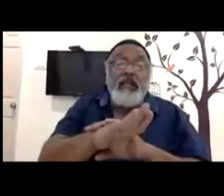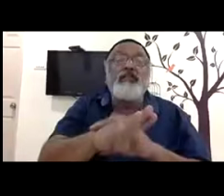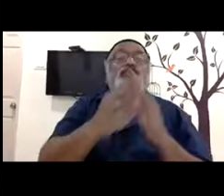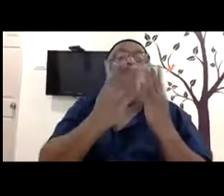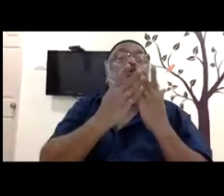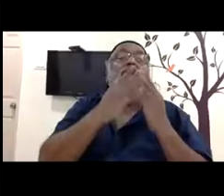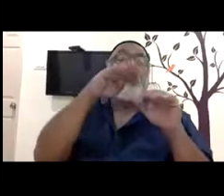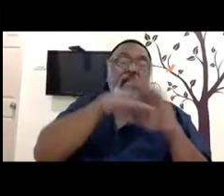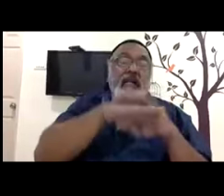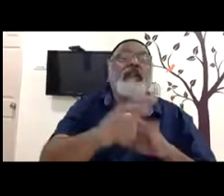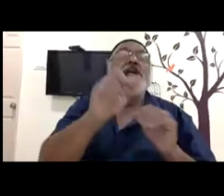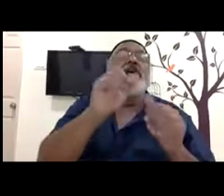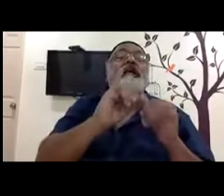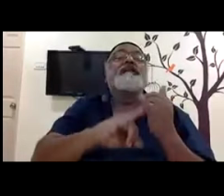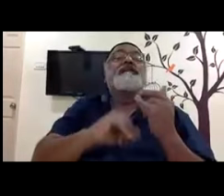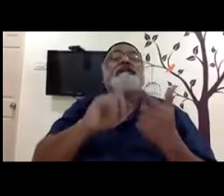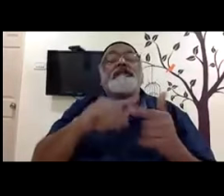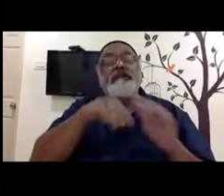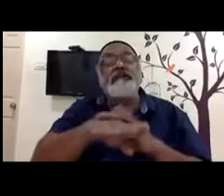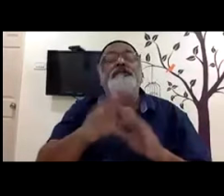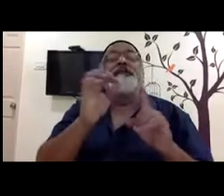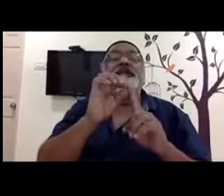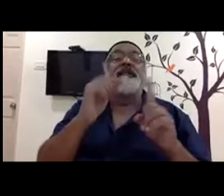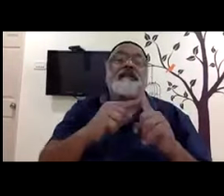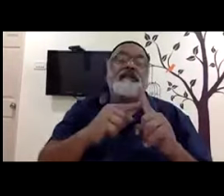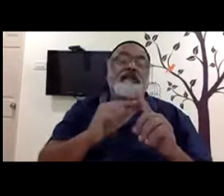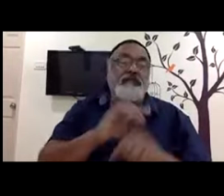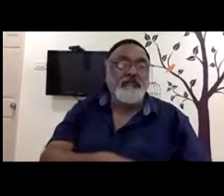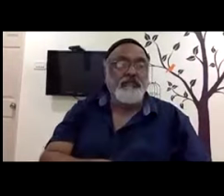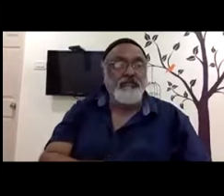school in physical training.